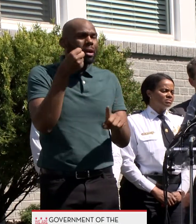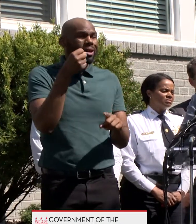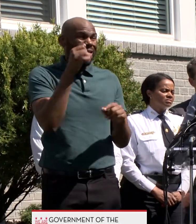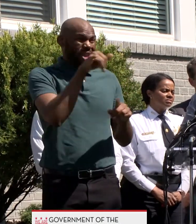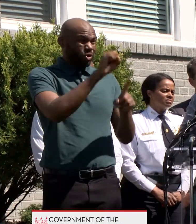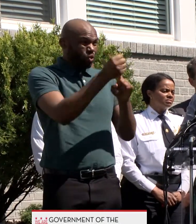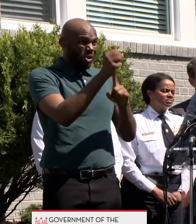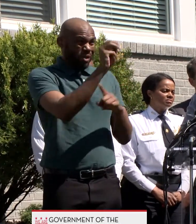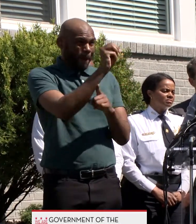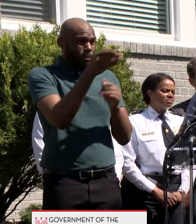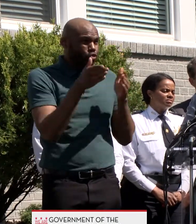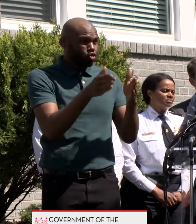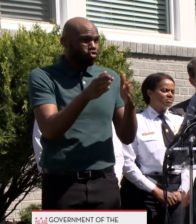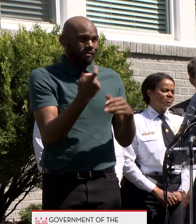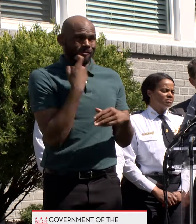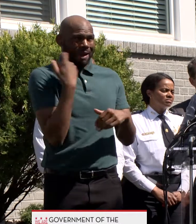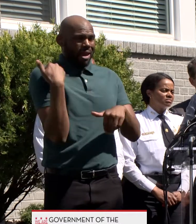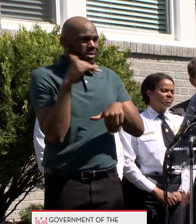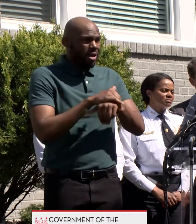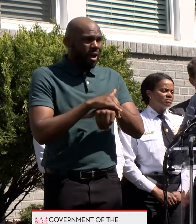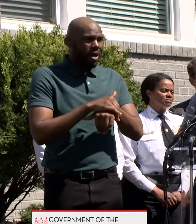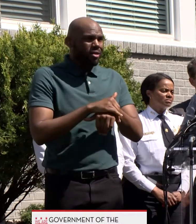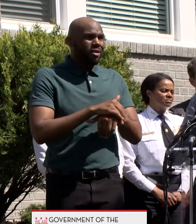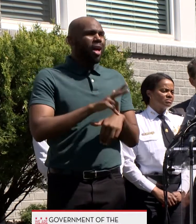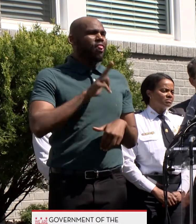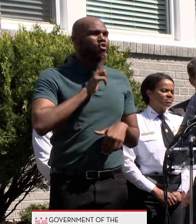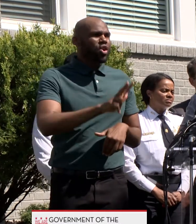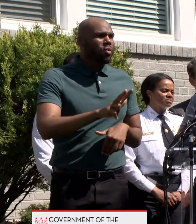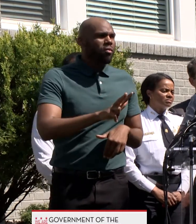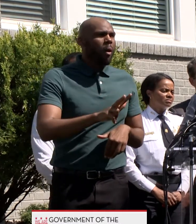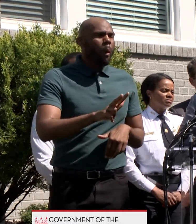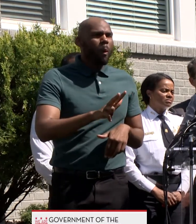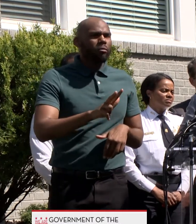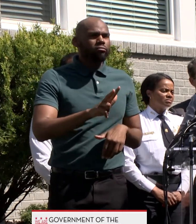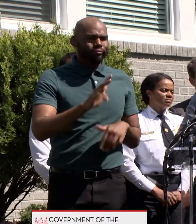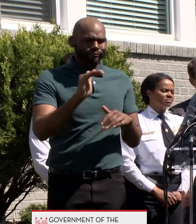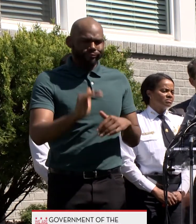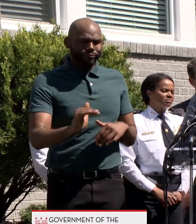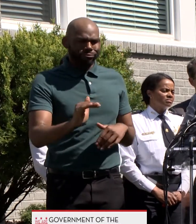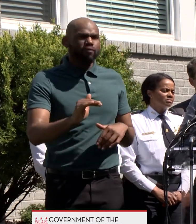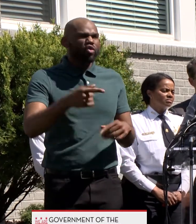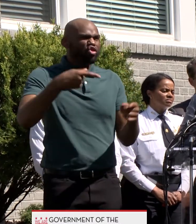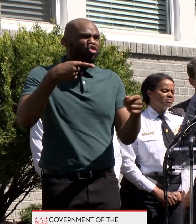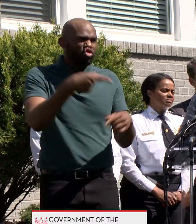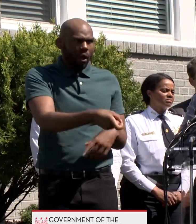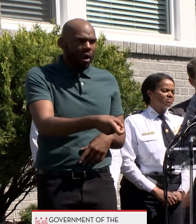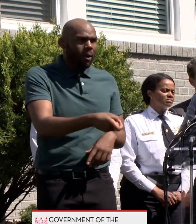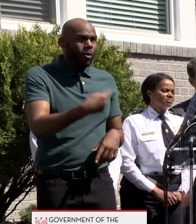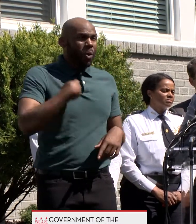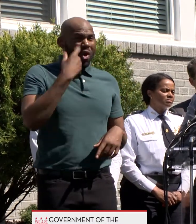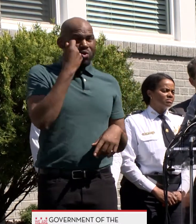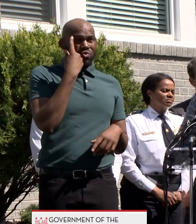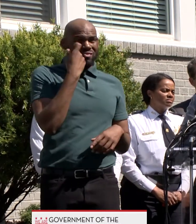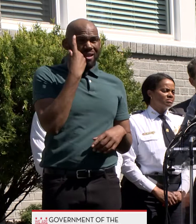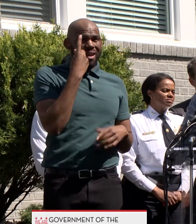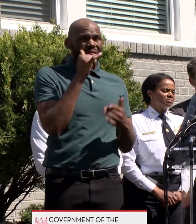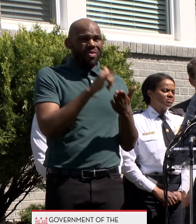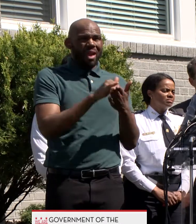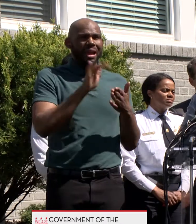Street incident from last night, a 3-year-old was indeed shot. We understand that